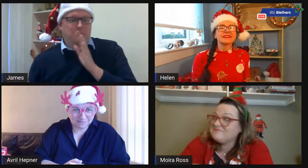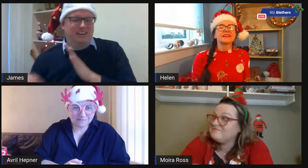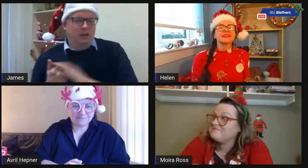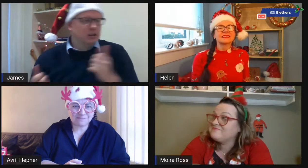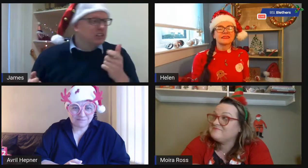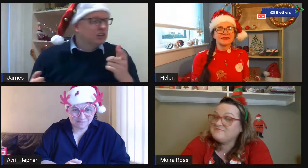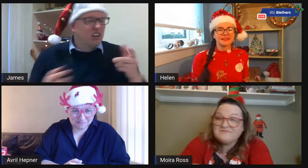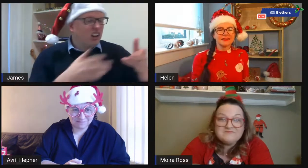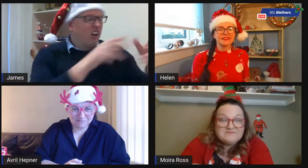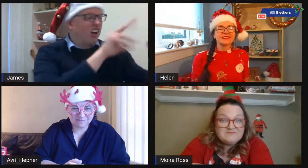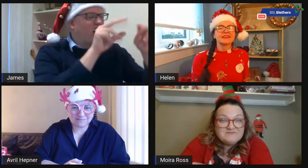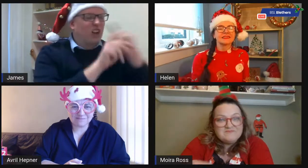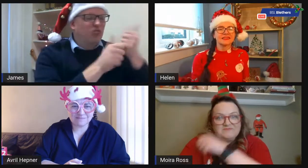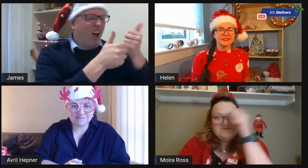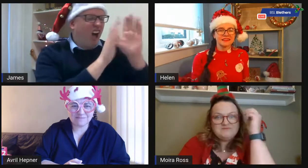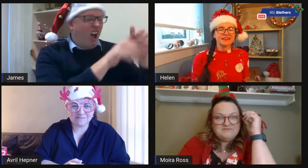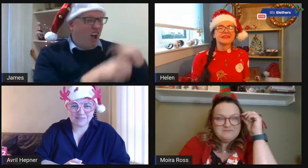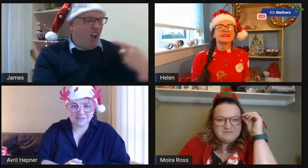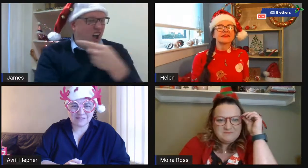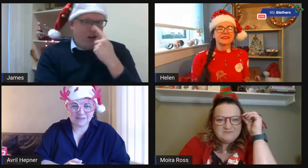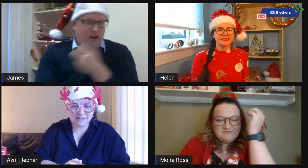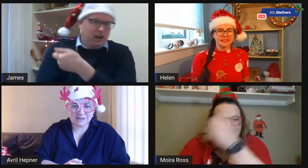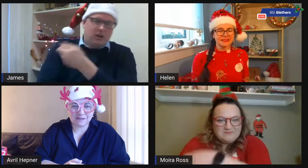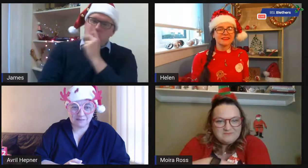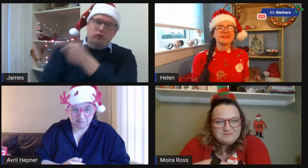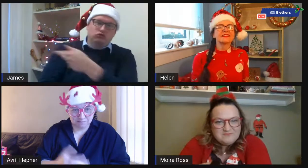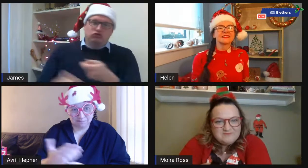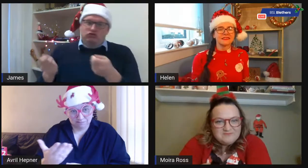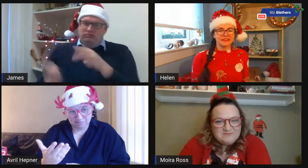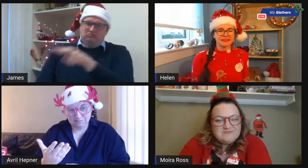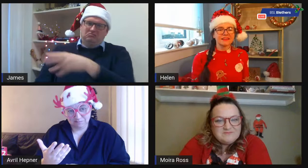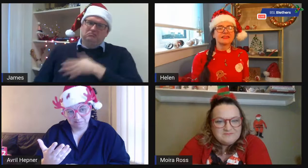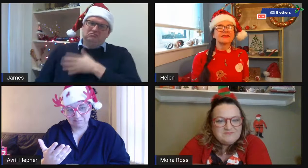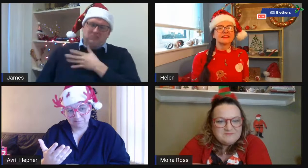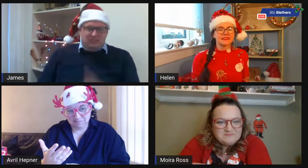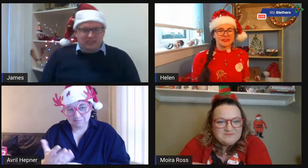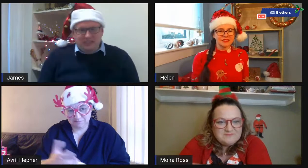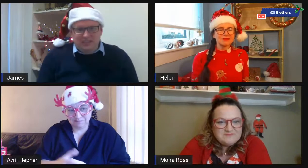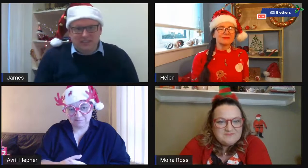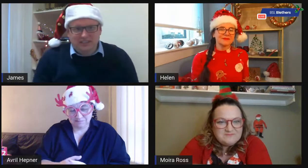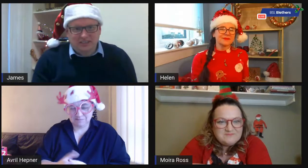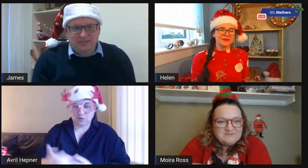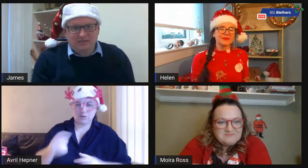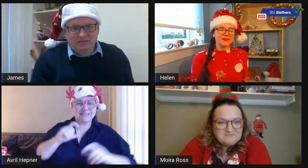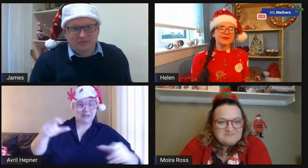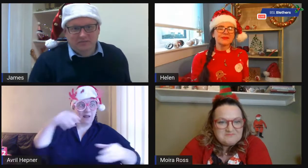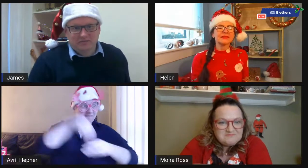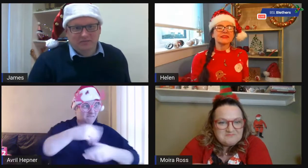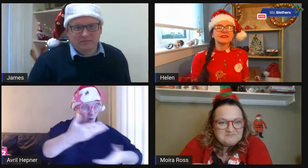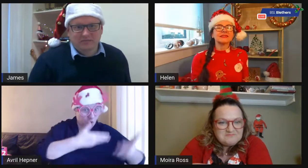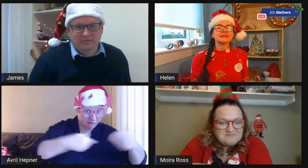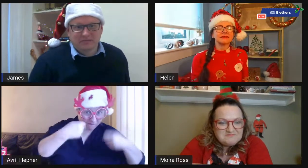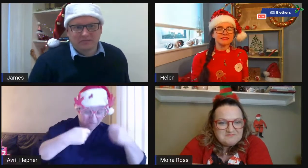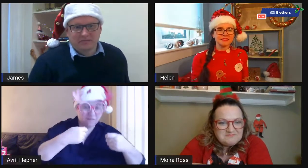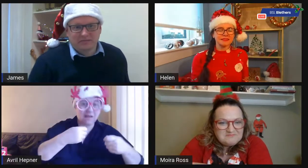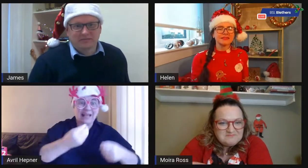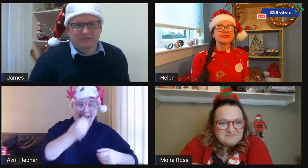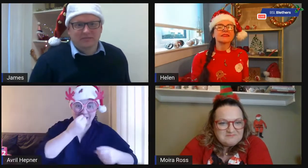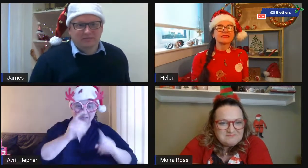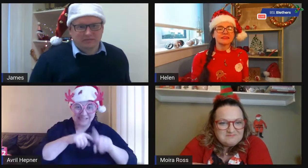programmes that actually have subtitles on, and you can make sure that that's there. So I totally agree with you. Yep. Absolutely. Yeah. So you can